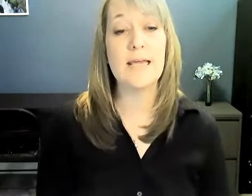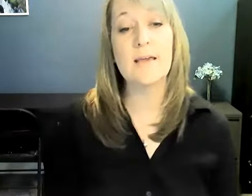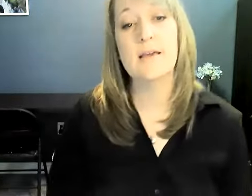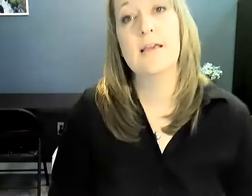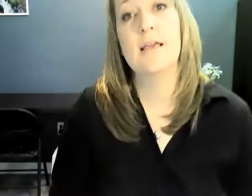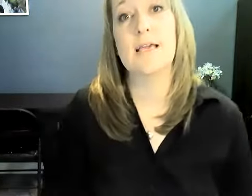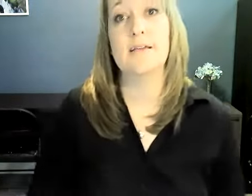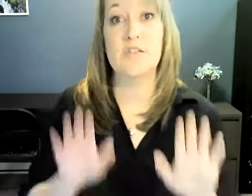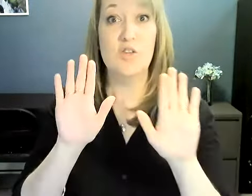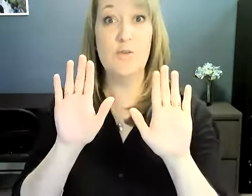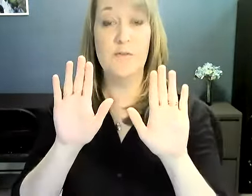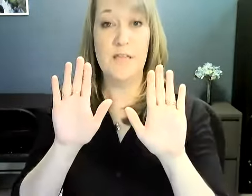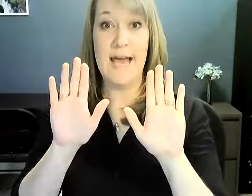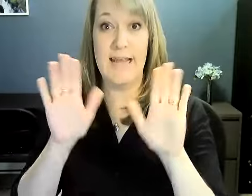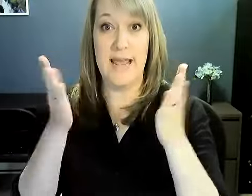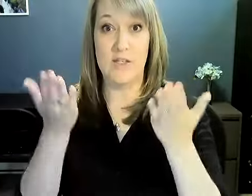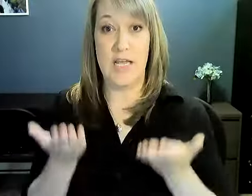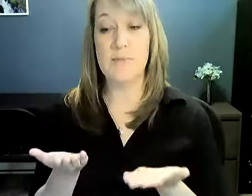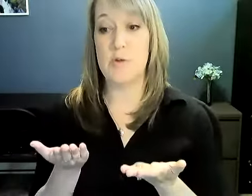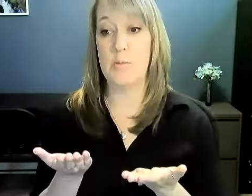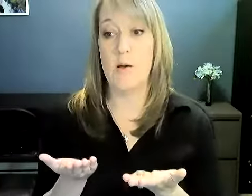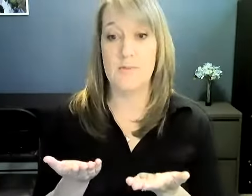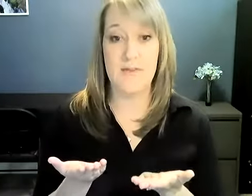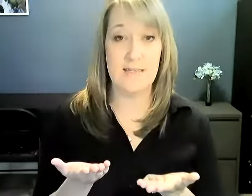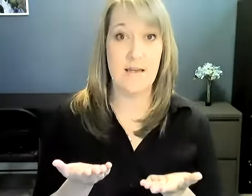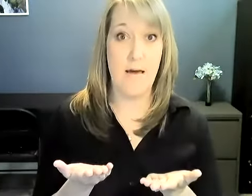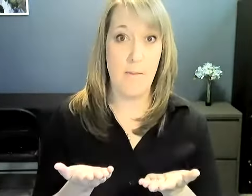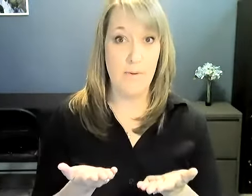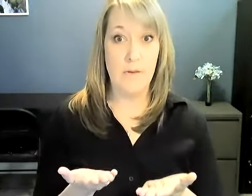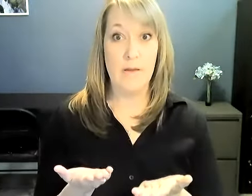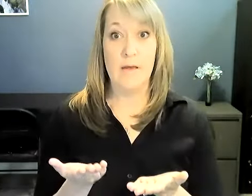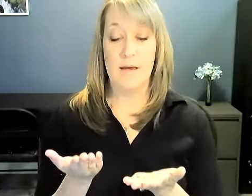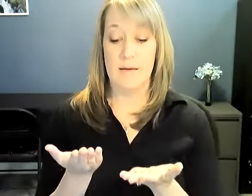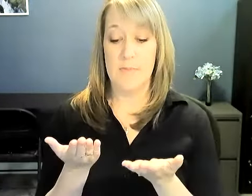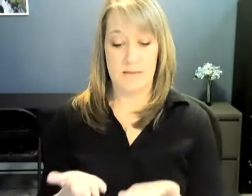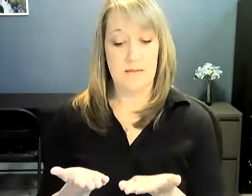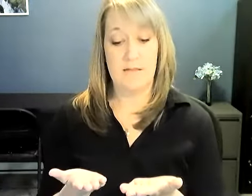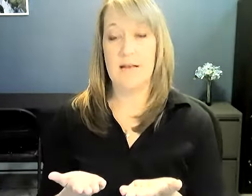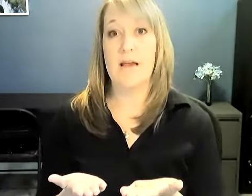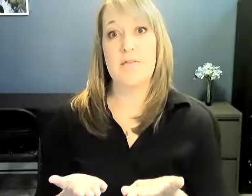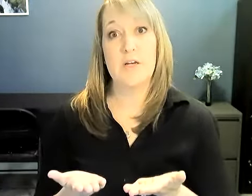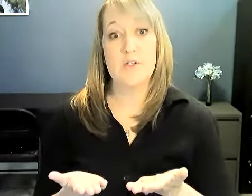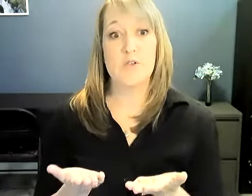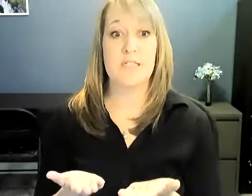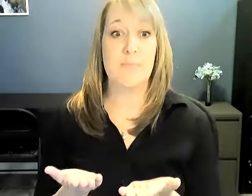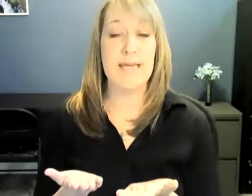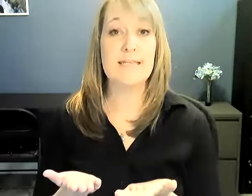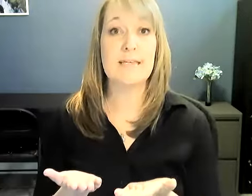Bring is two flat hand shapes with your palms facing up. It's kind of here in neutral space